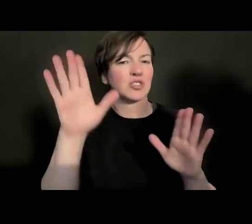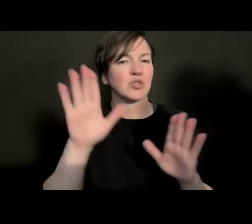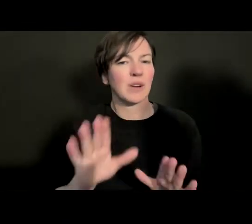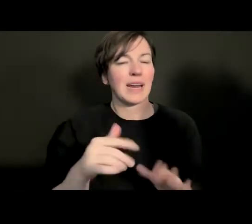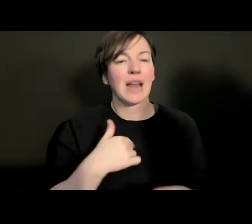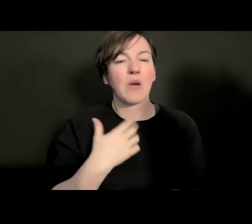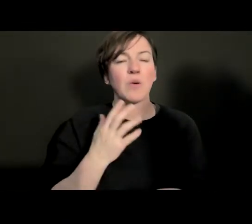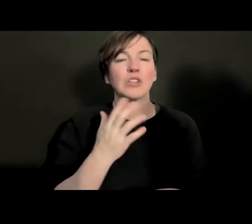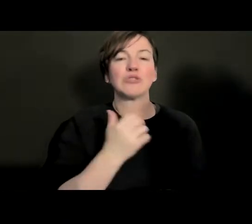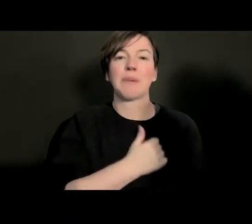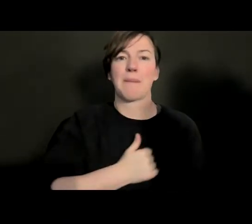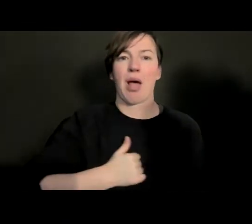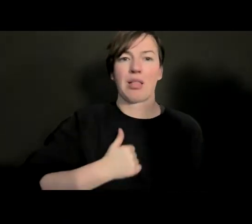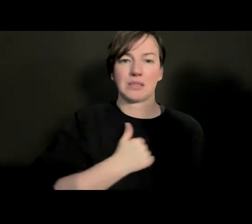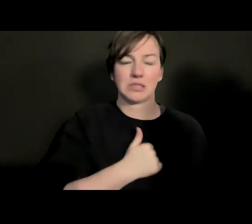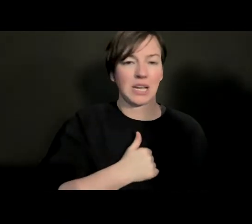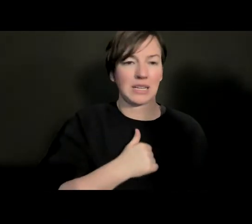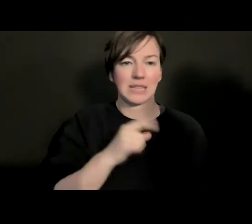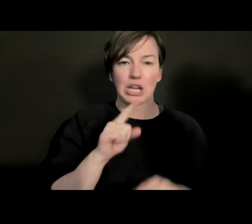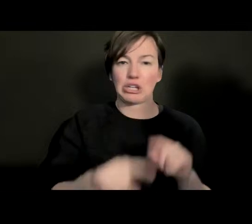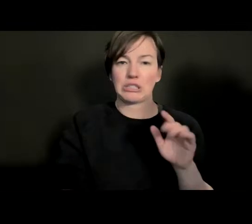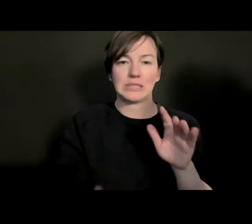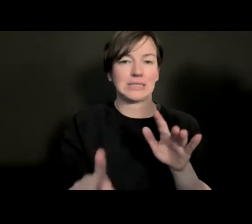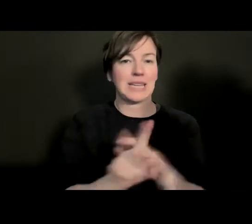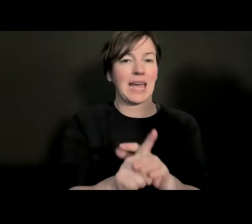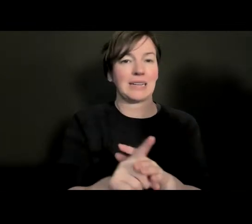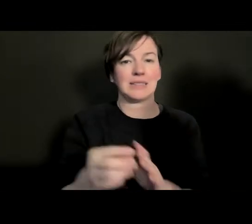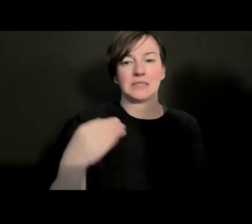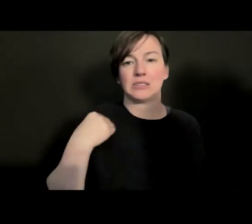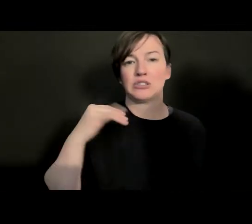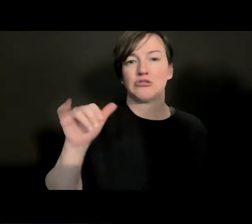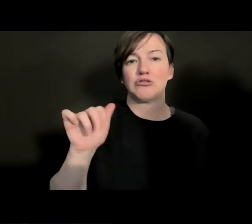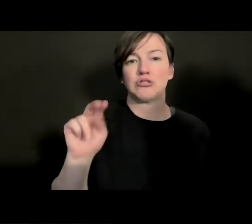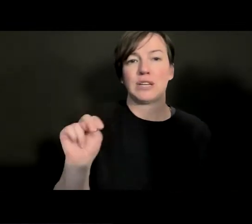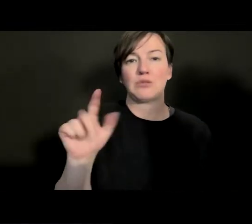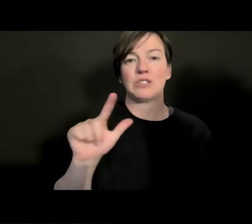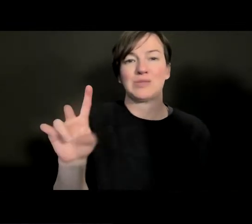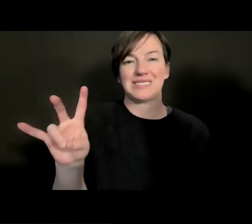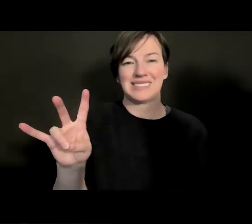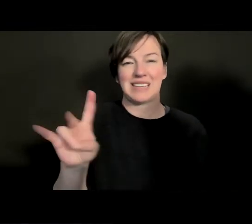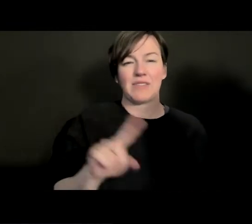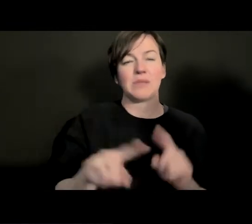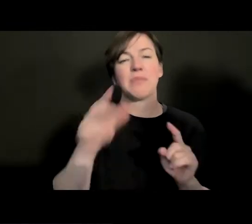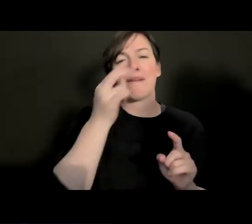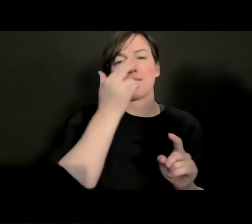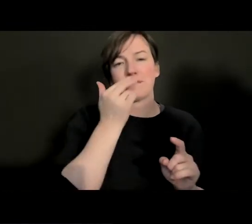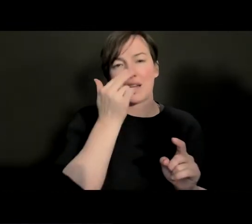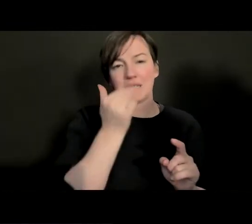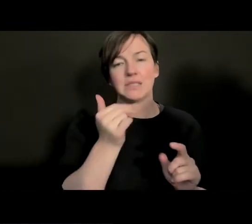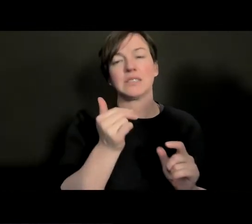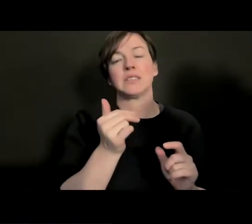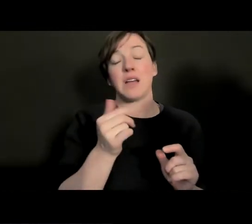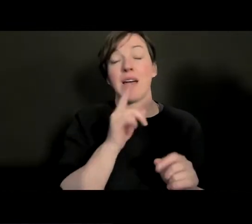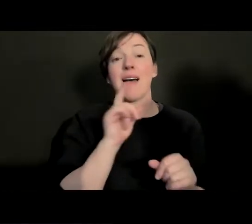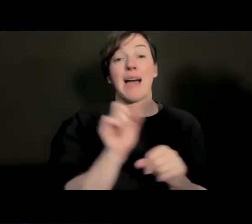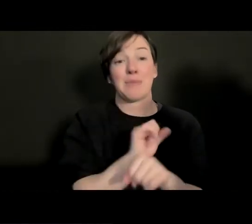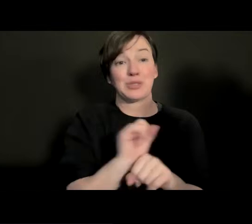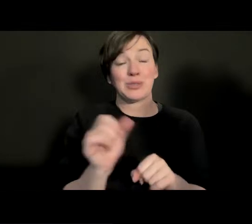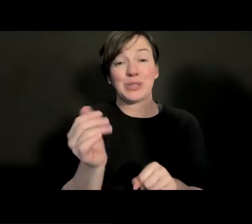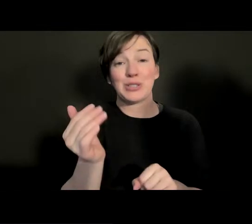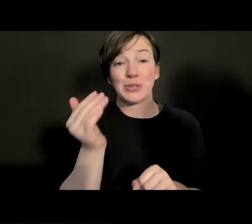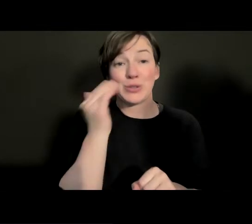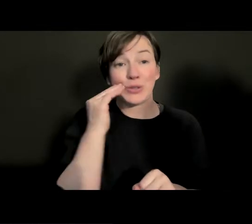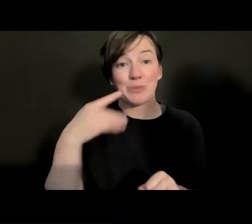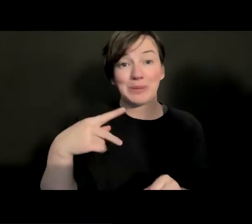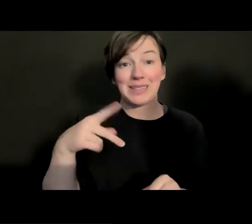to apologize that I couldn't attend the one on January 27th, but in a funny way, I absolutely knew that was PD